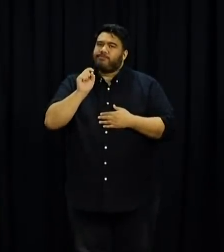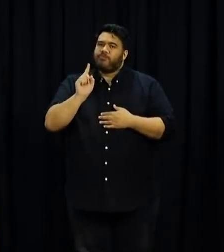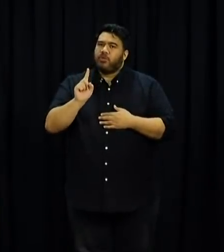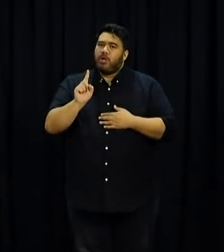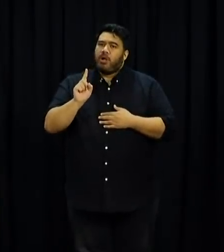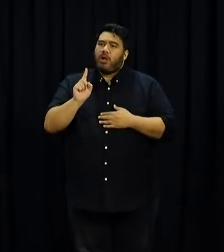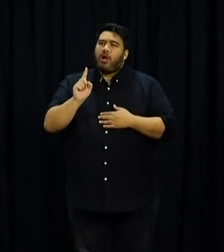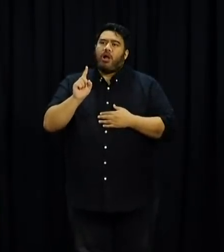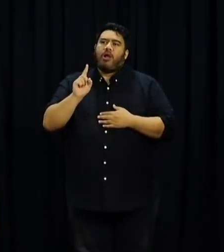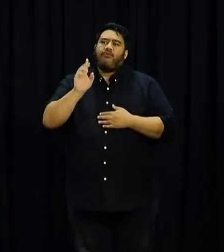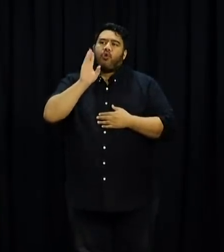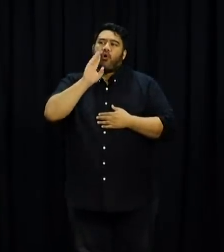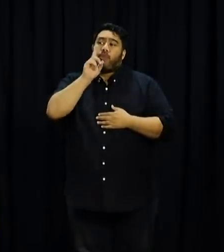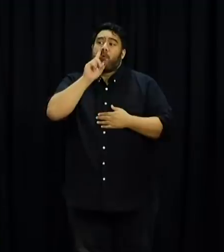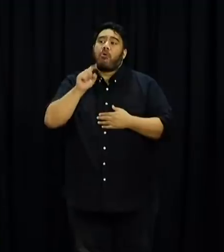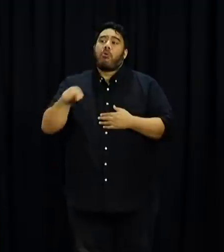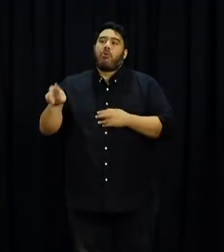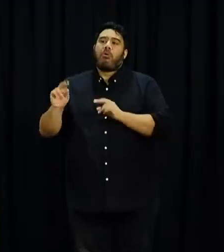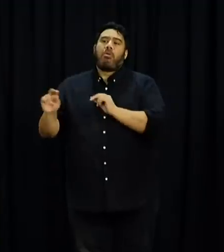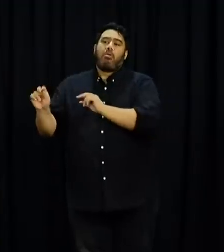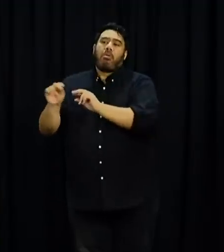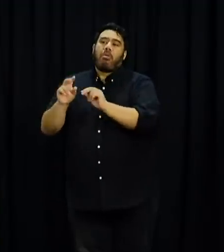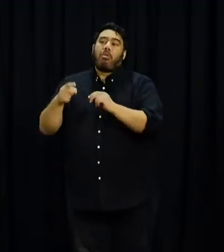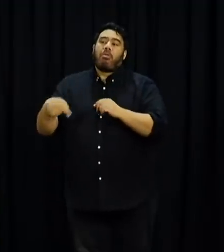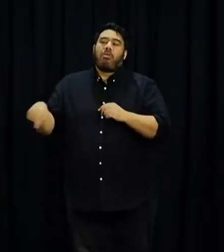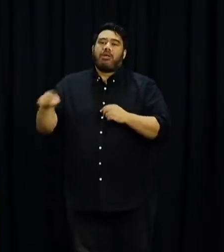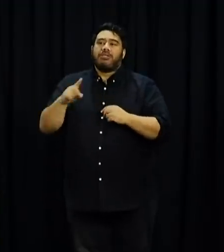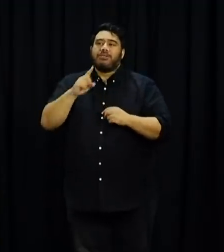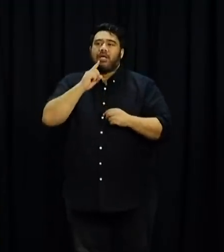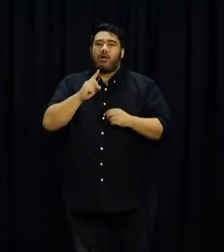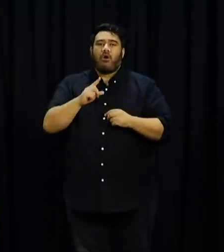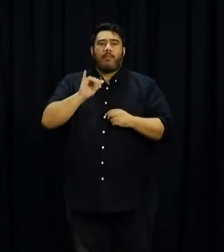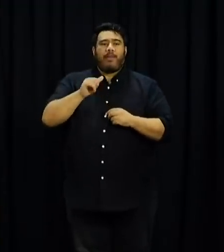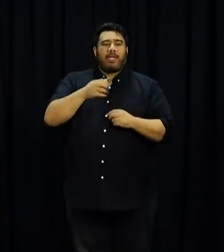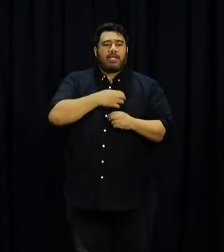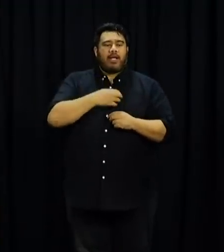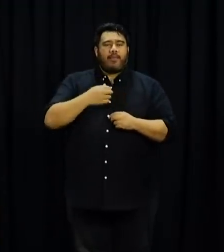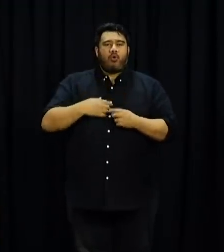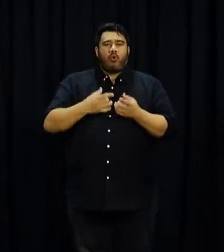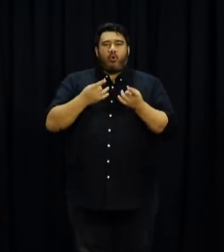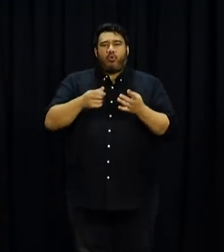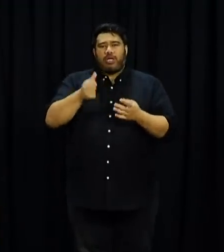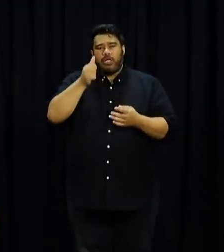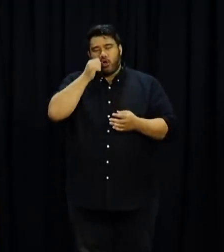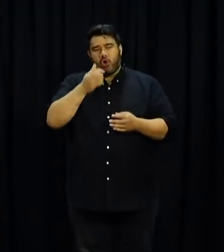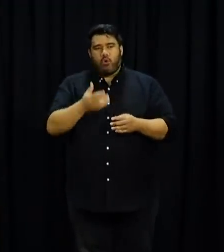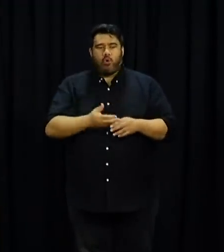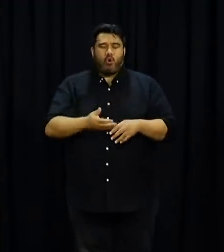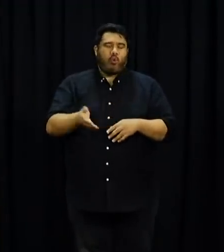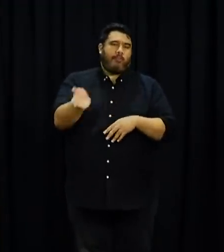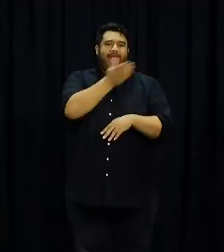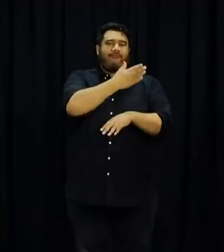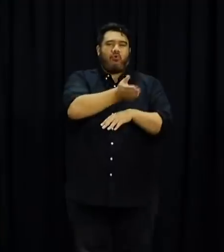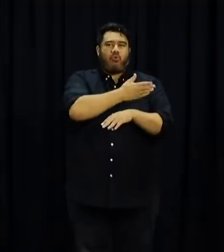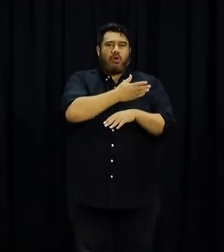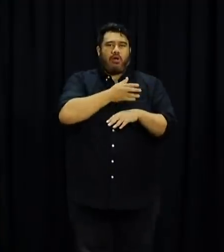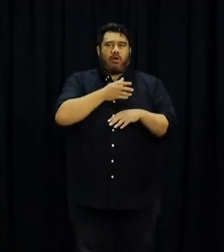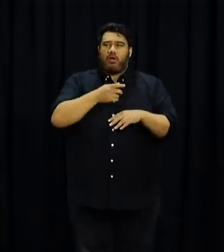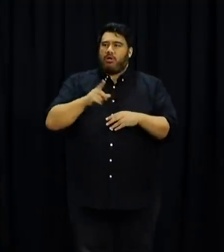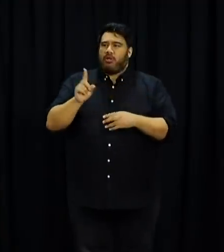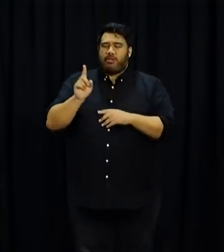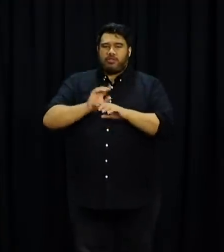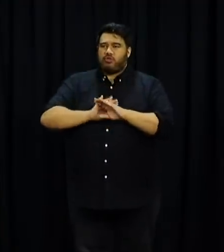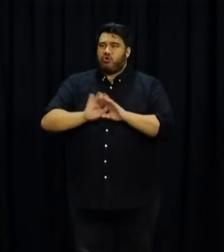heard suggestion that we may have had this information earlier than we have said. There is